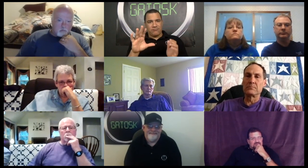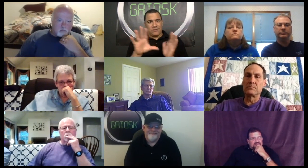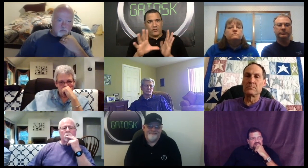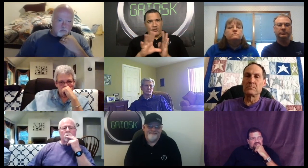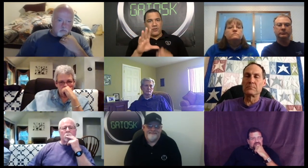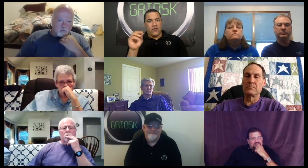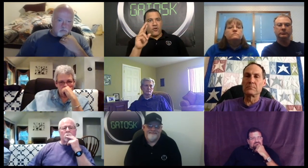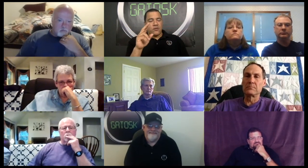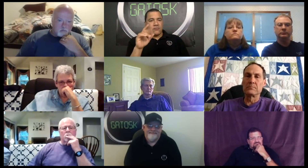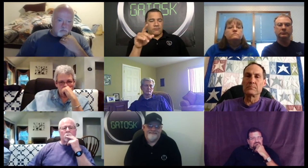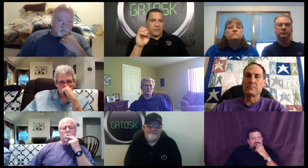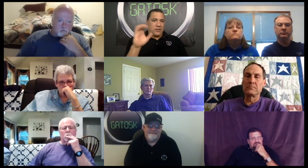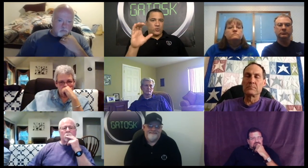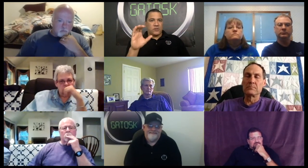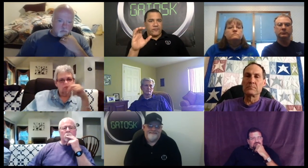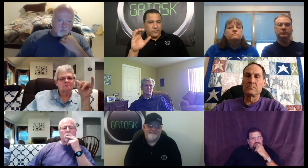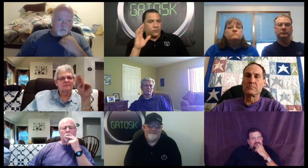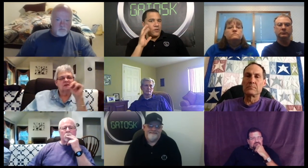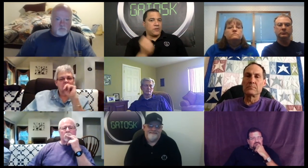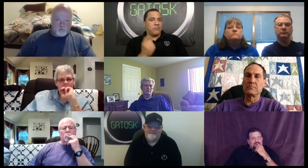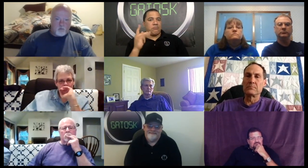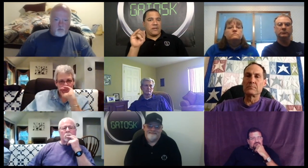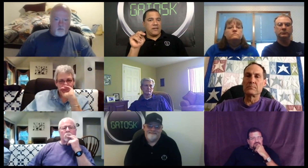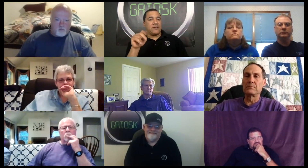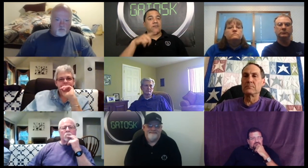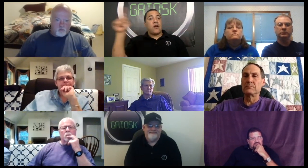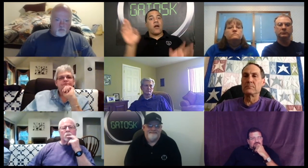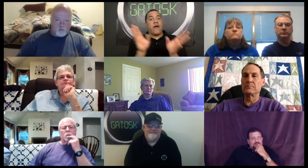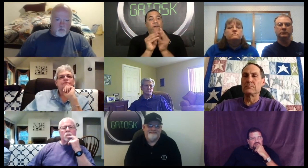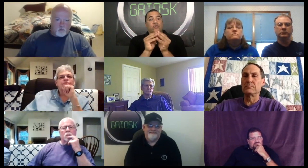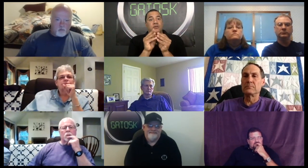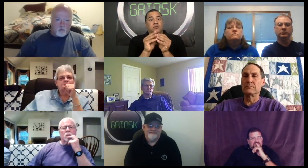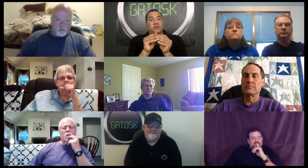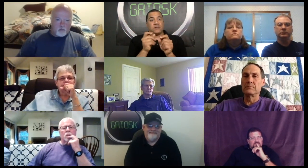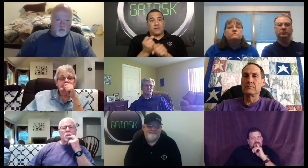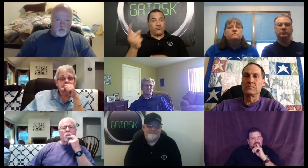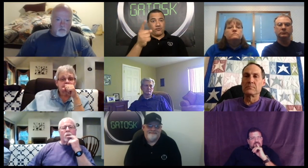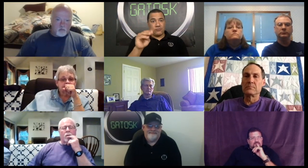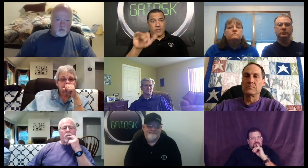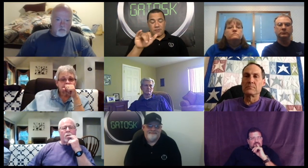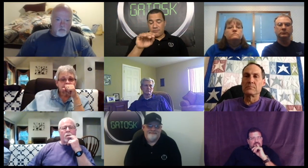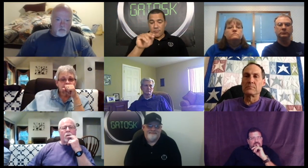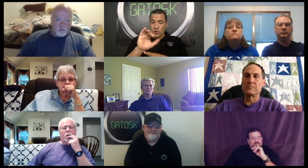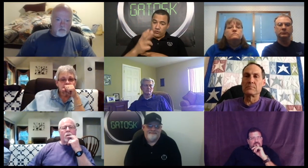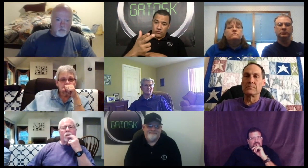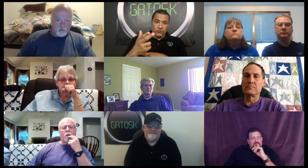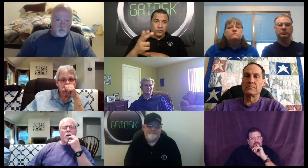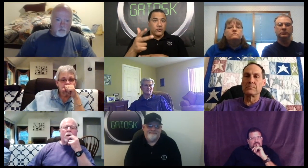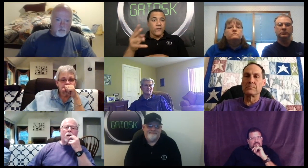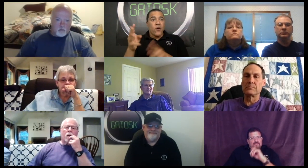the regular Gatosk, but now we have pins now for executive, and then that will get a pin. And then in the conference next March